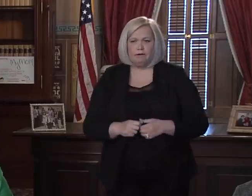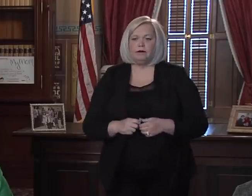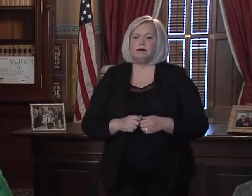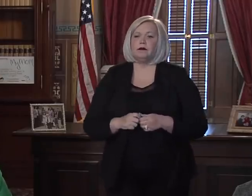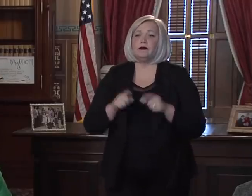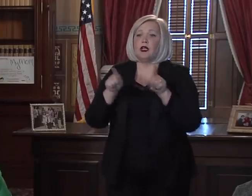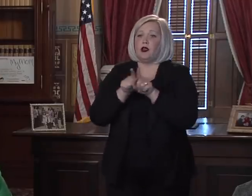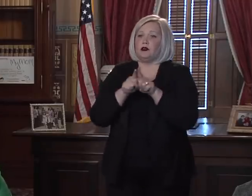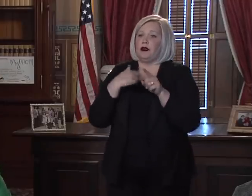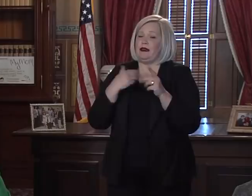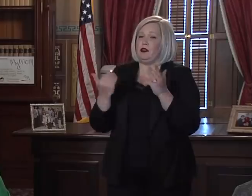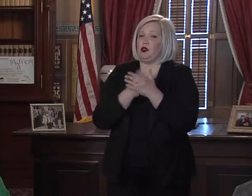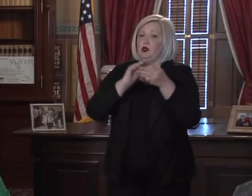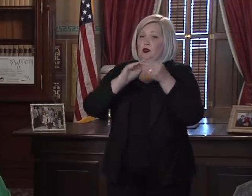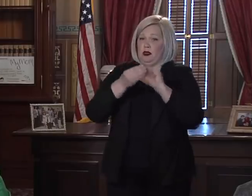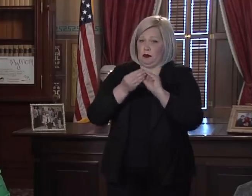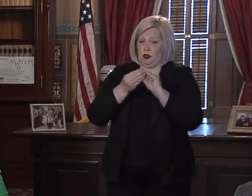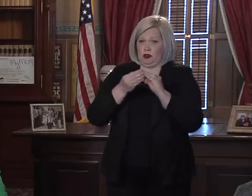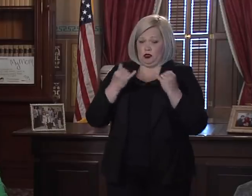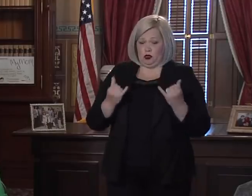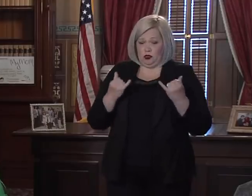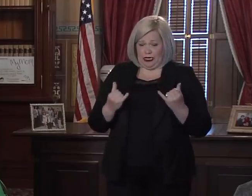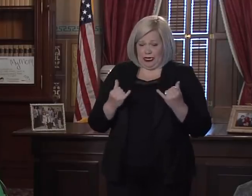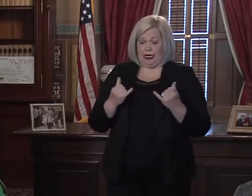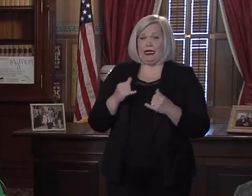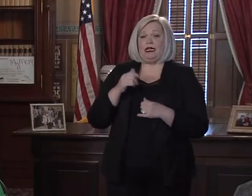on numbers. As of today, we have